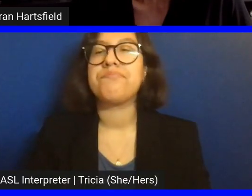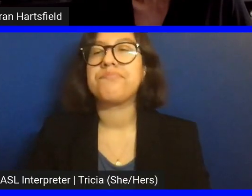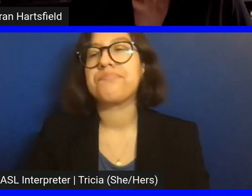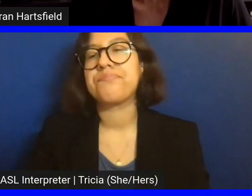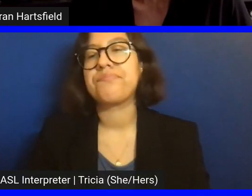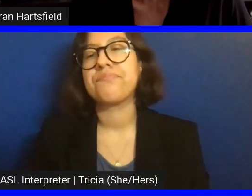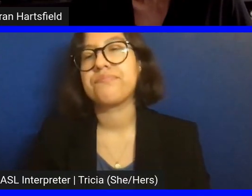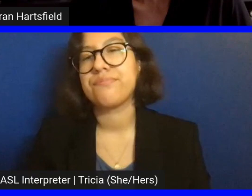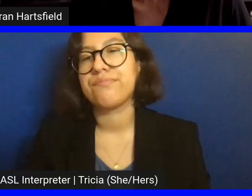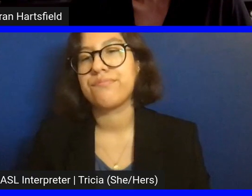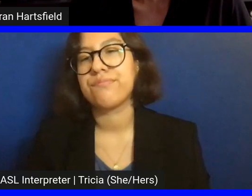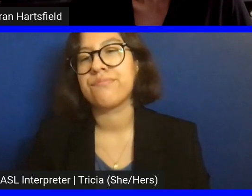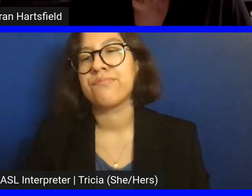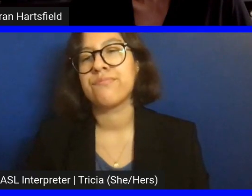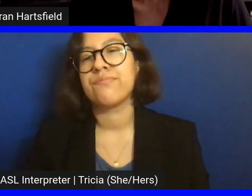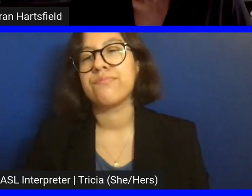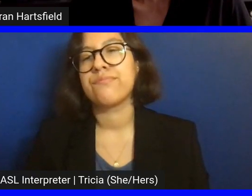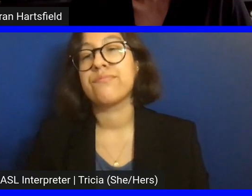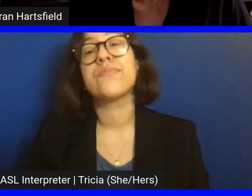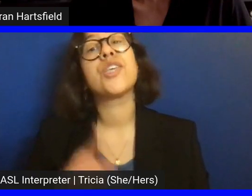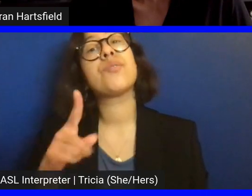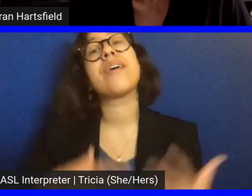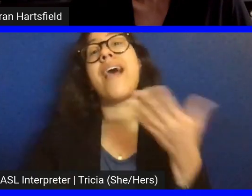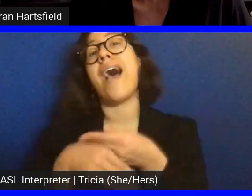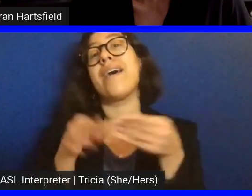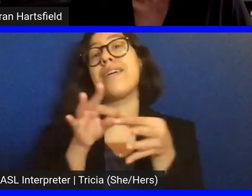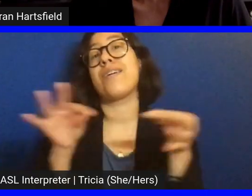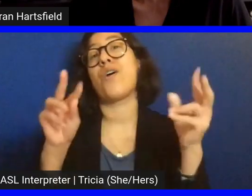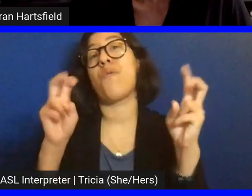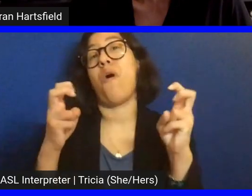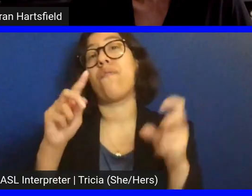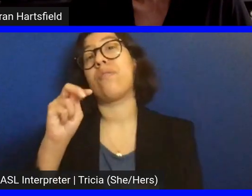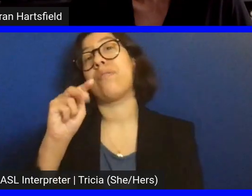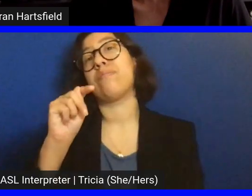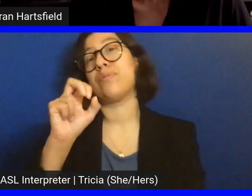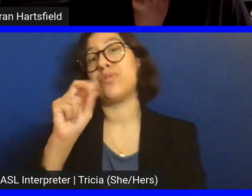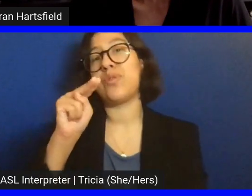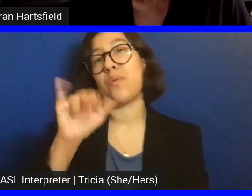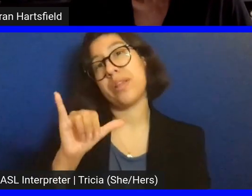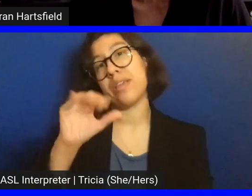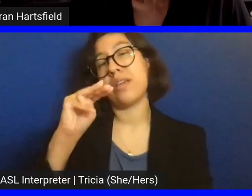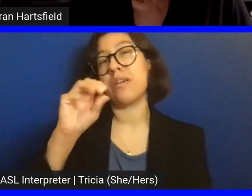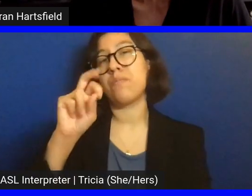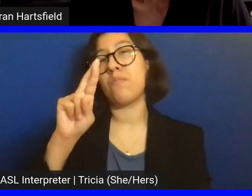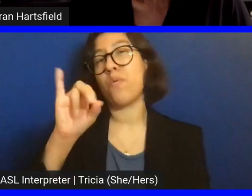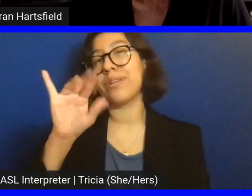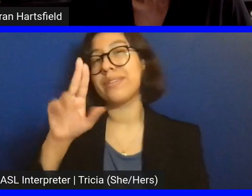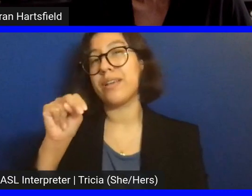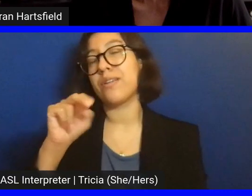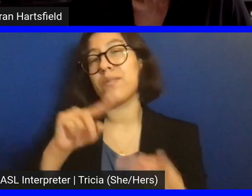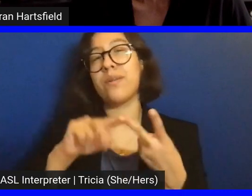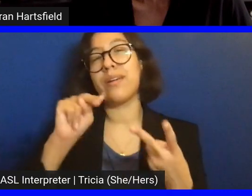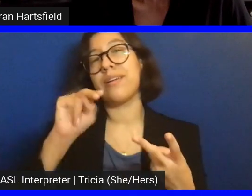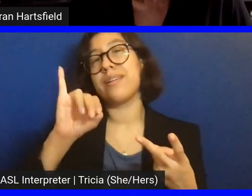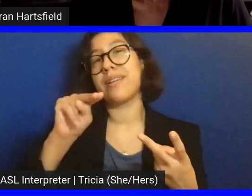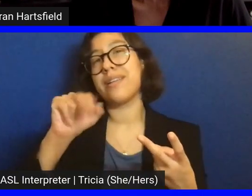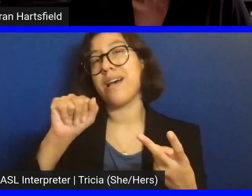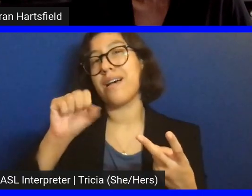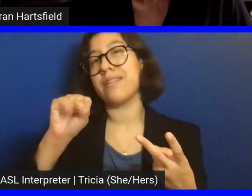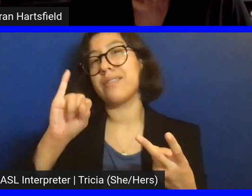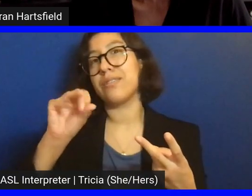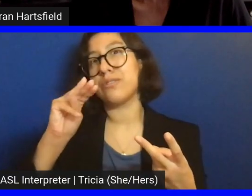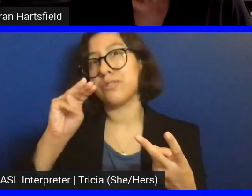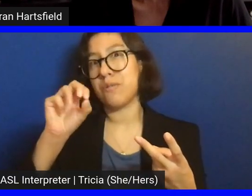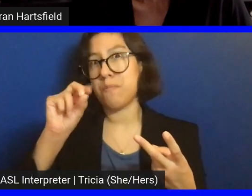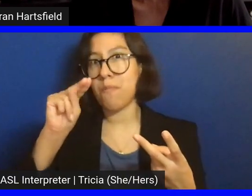you know, you could insert a quote from Toni Morrison or Nina Simone or about the artist's role, you know, from James Baldwin. Mm-hmm.